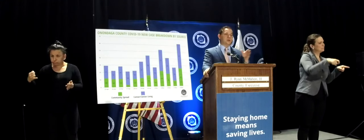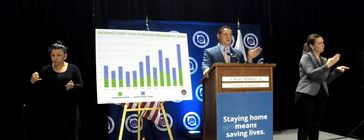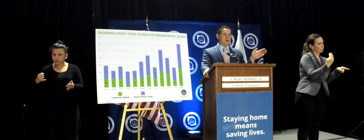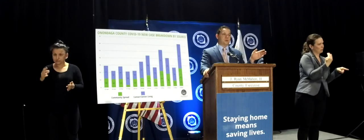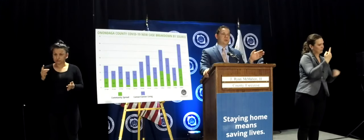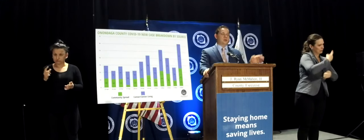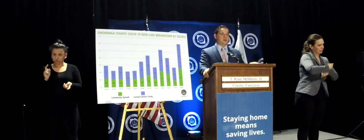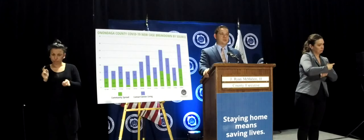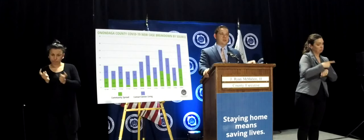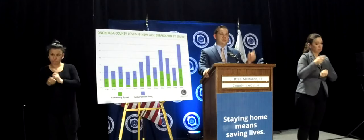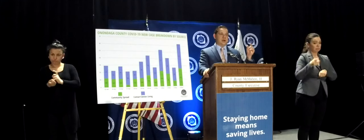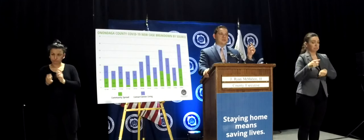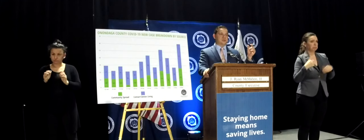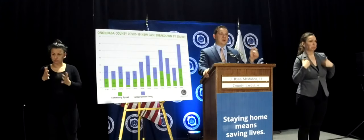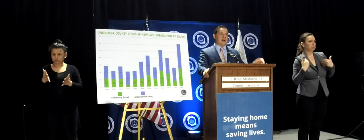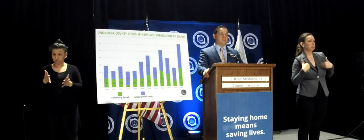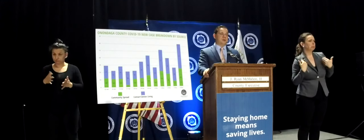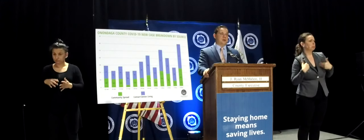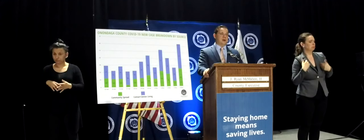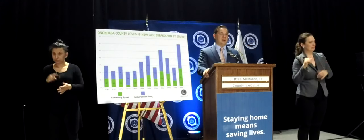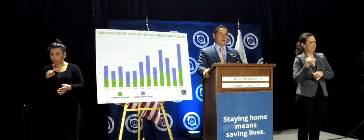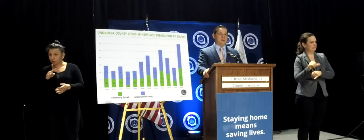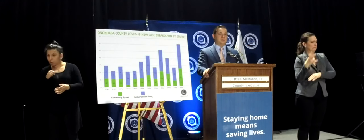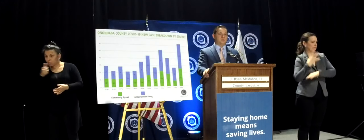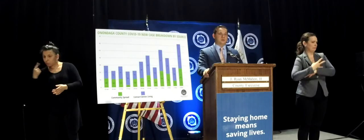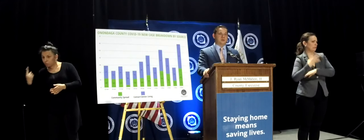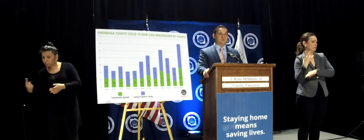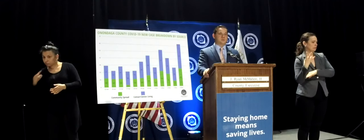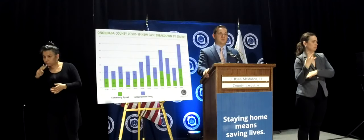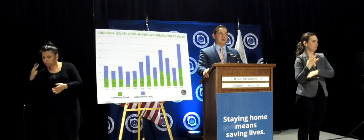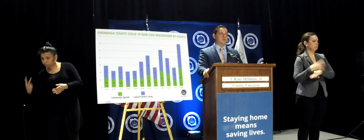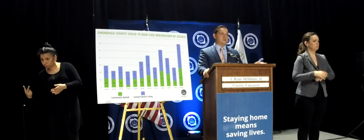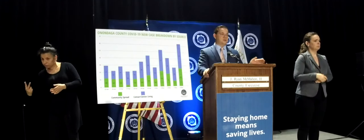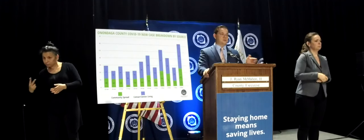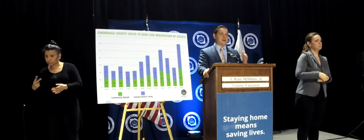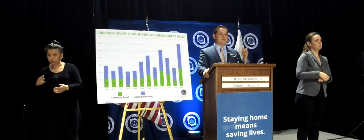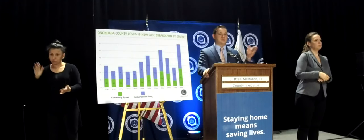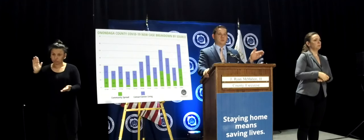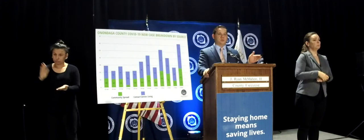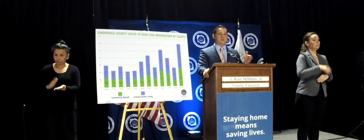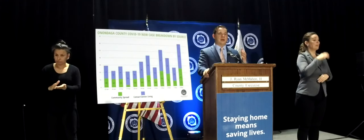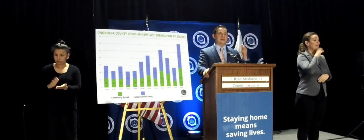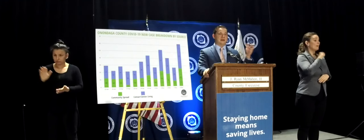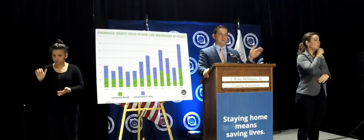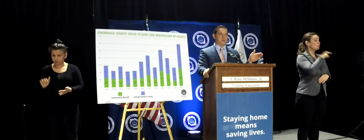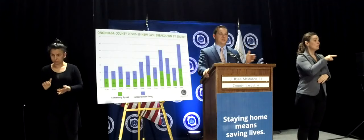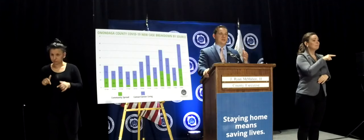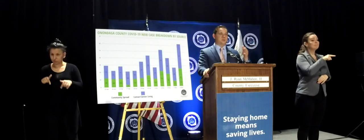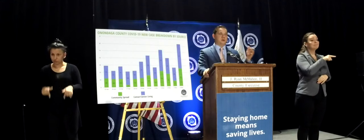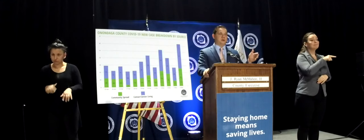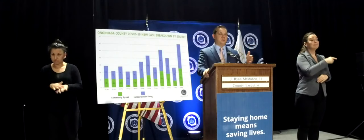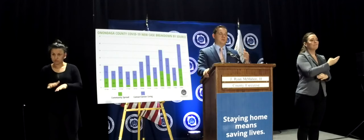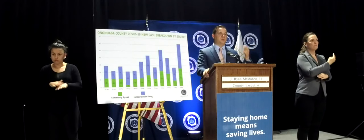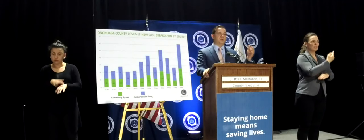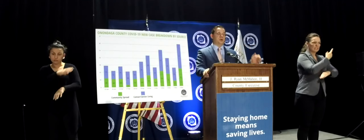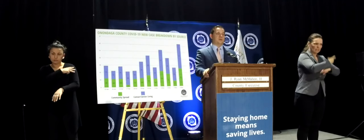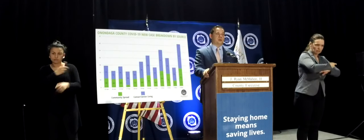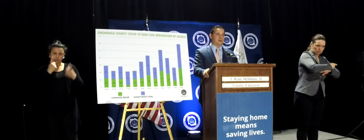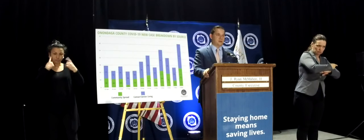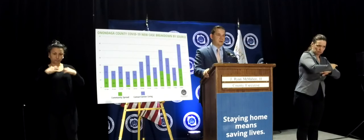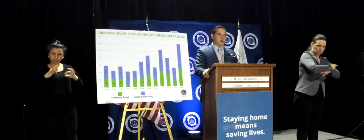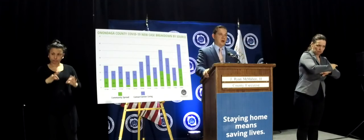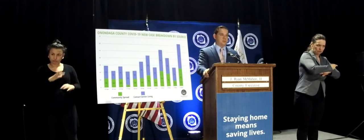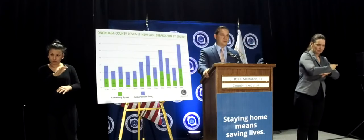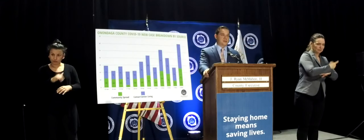in a week or so, you'll see a drastic drop because many of these cases will be at that 14-day period. People will be